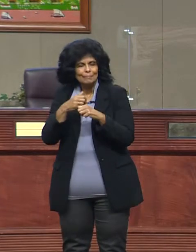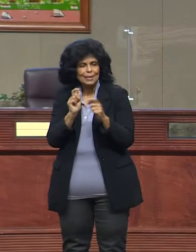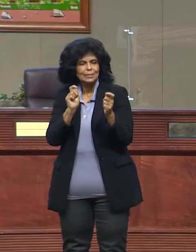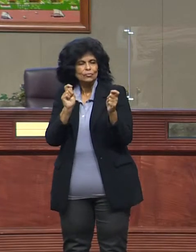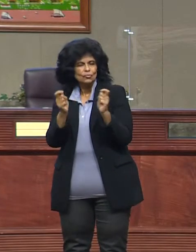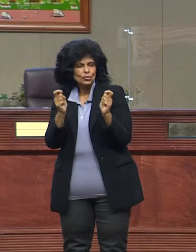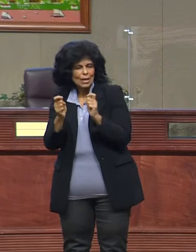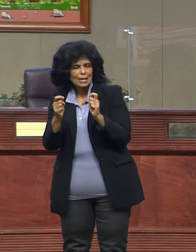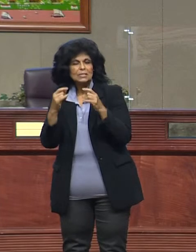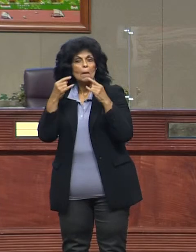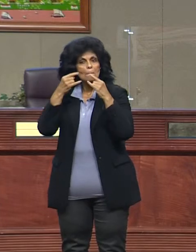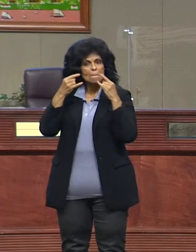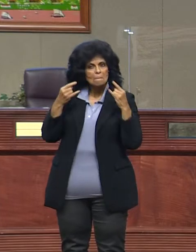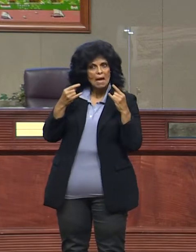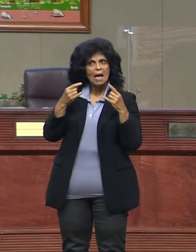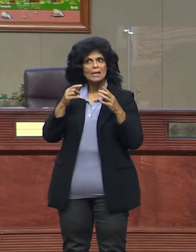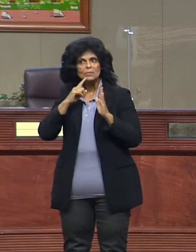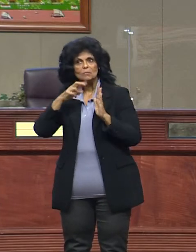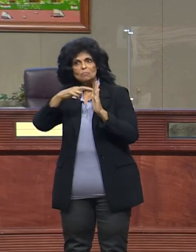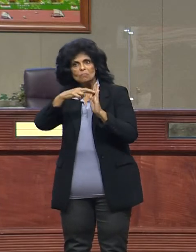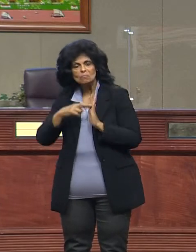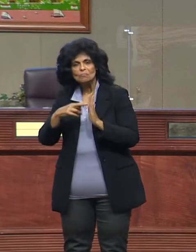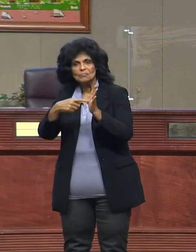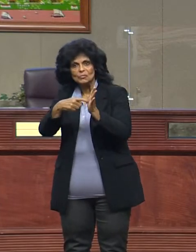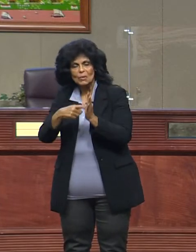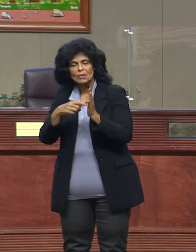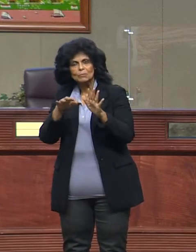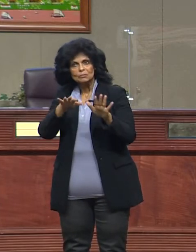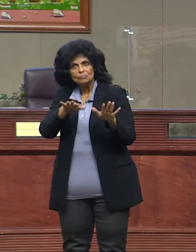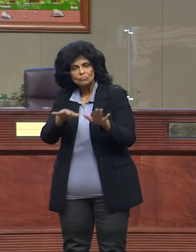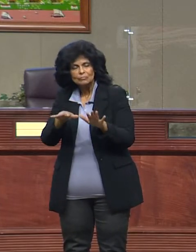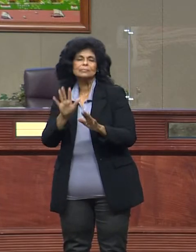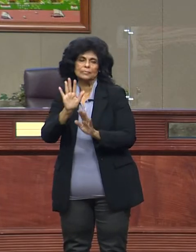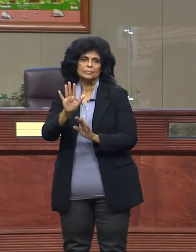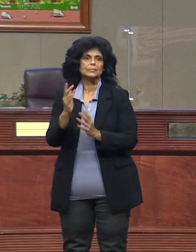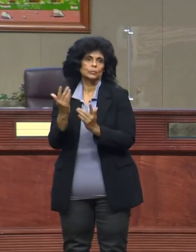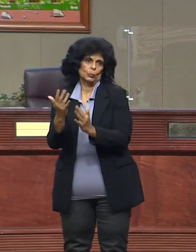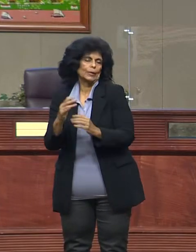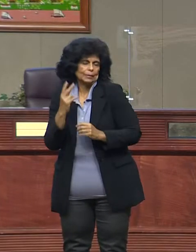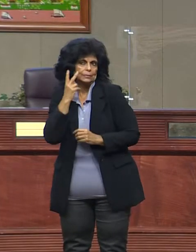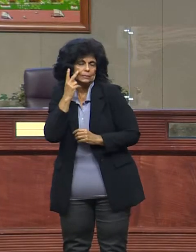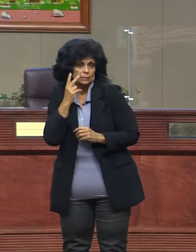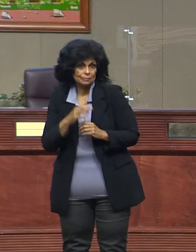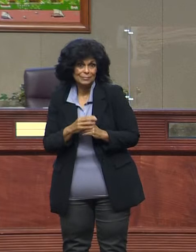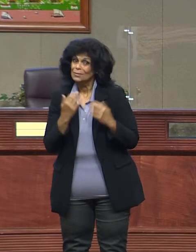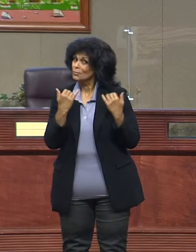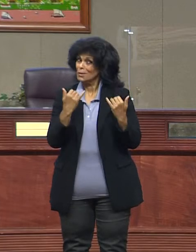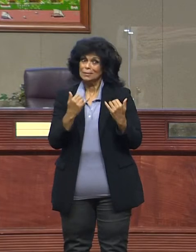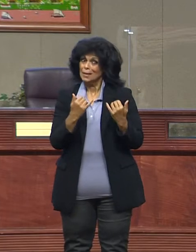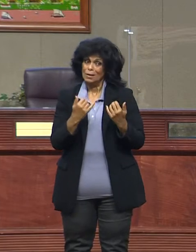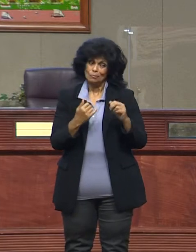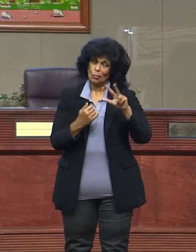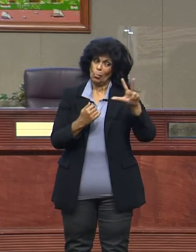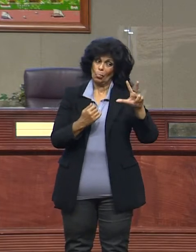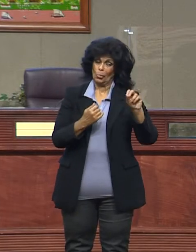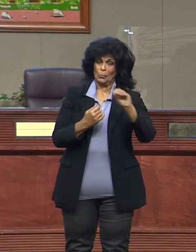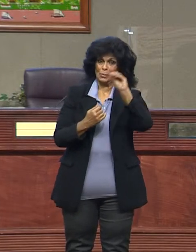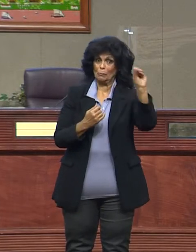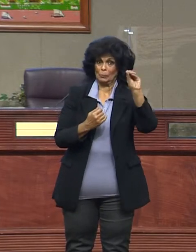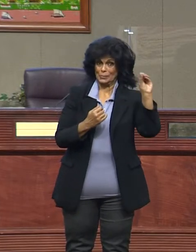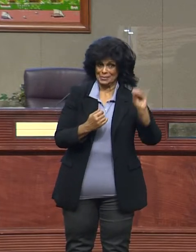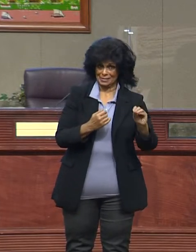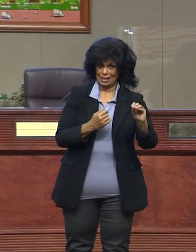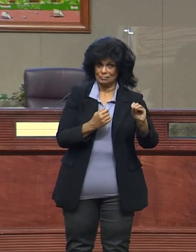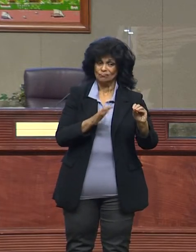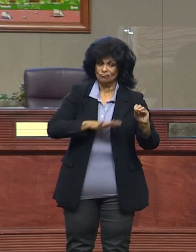relaxing of our mask mandate. Again, right now, we are just under 30%, so we have another 20% or so